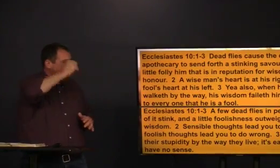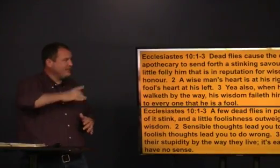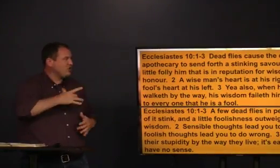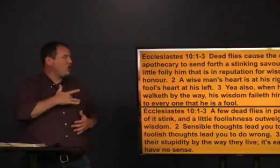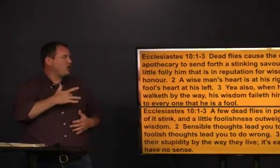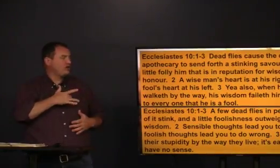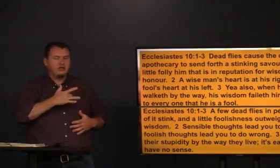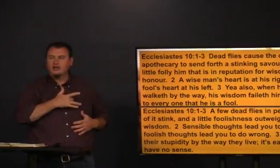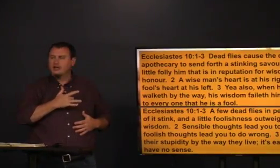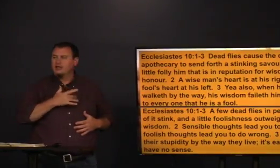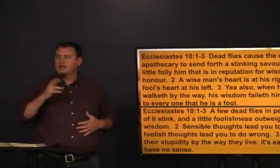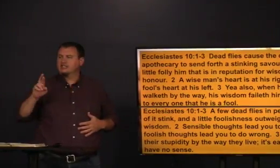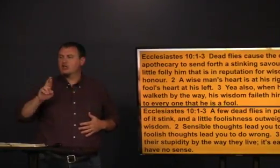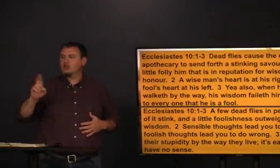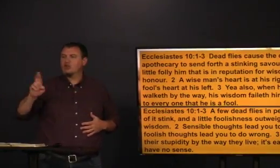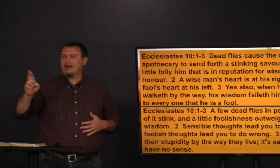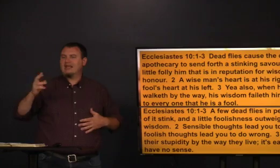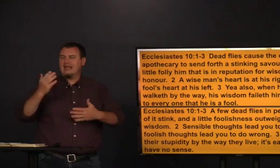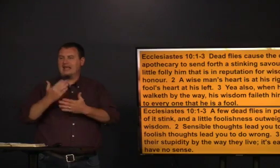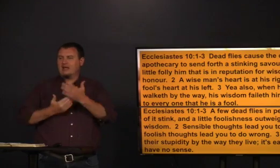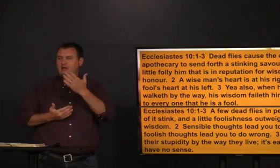man's heart is on the right hand,